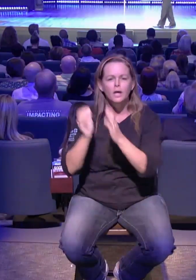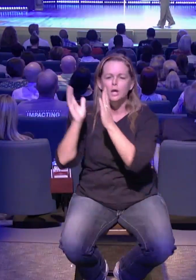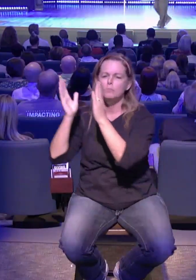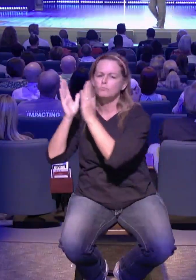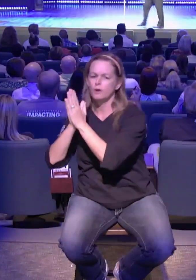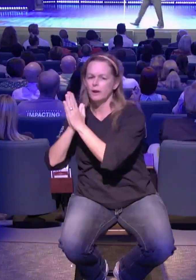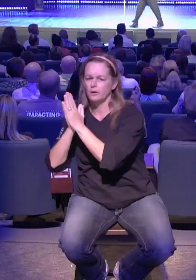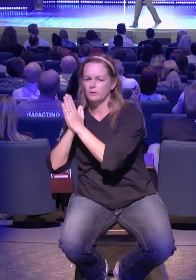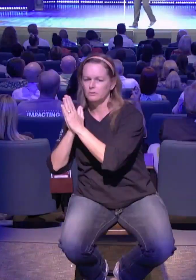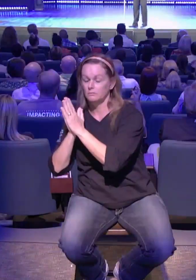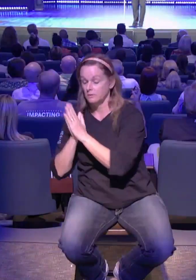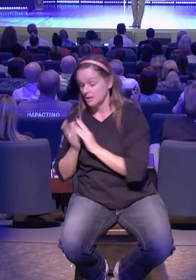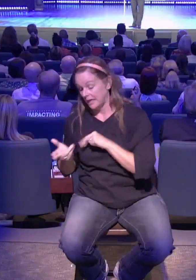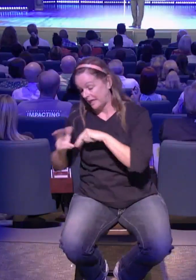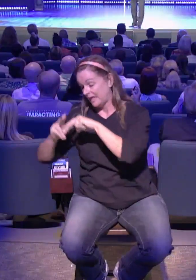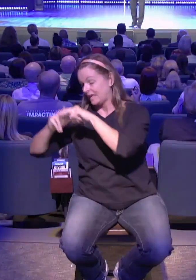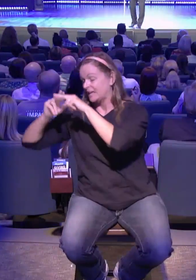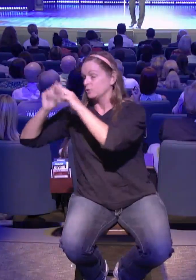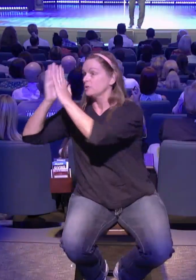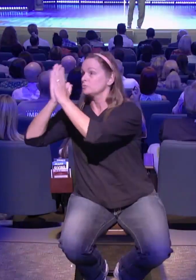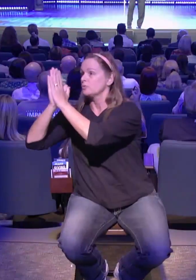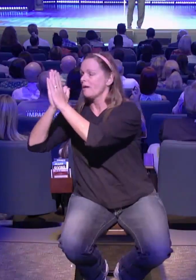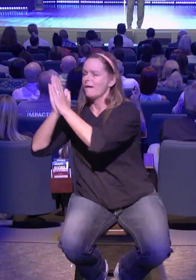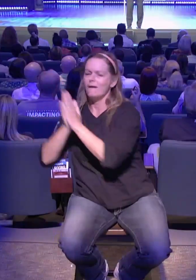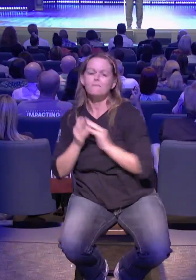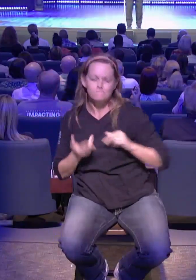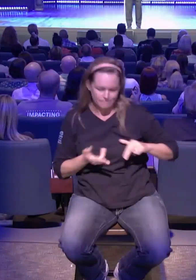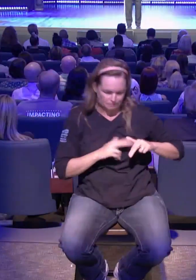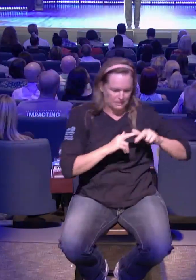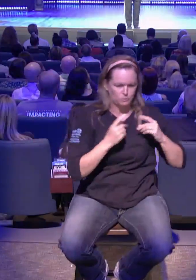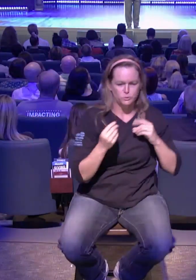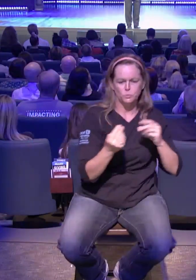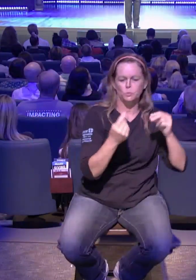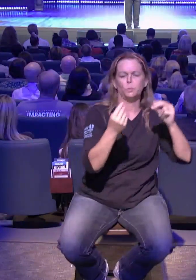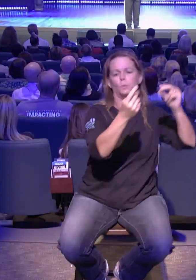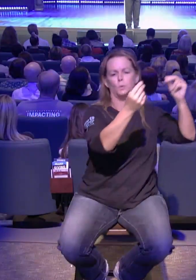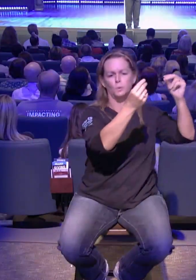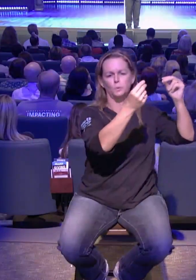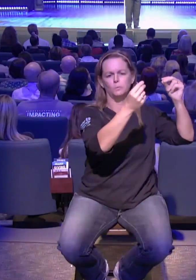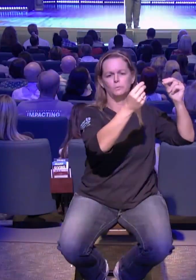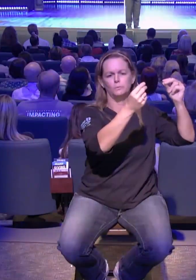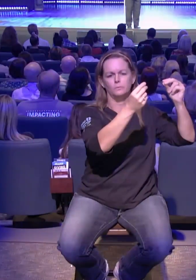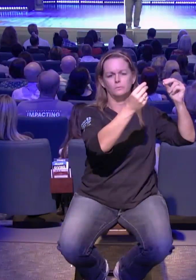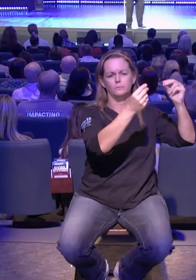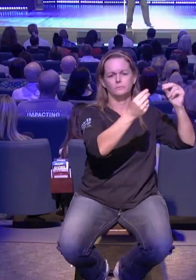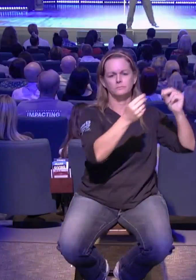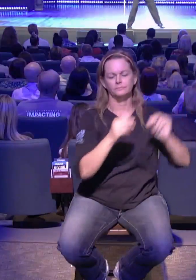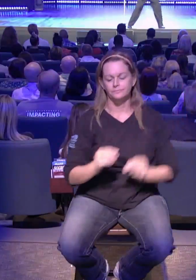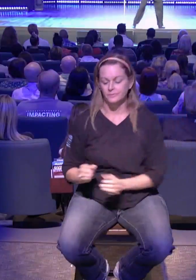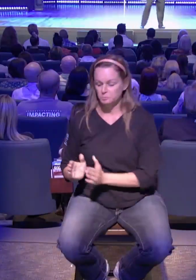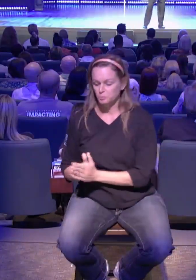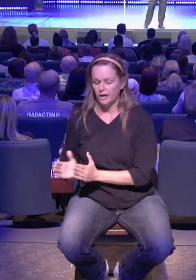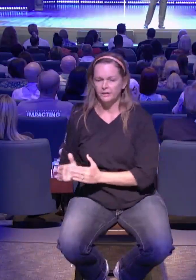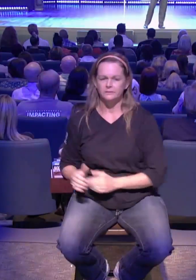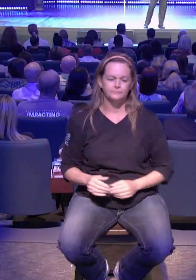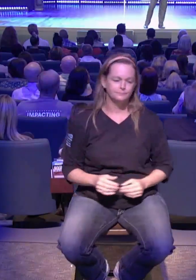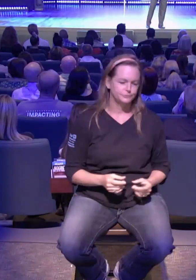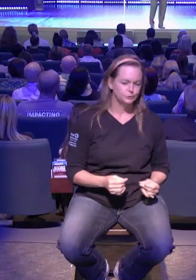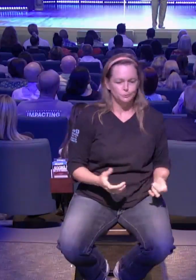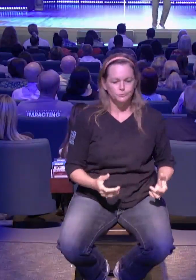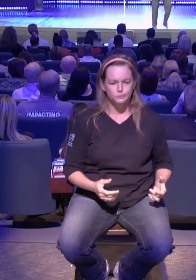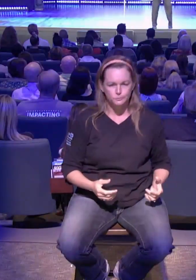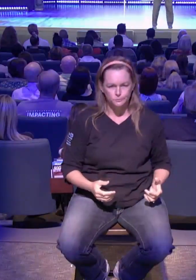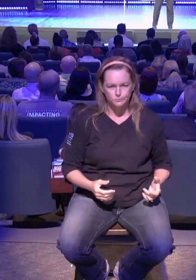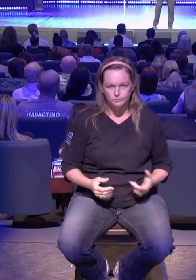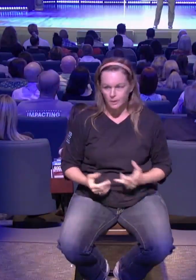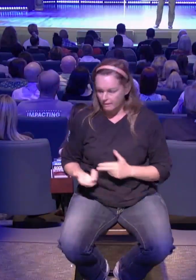prayer. And I'm going to tell you something. Good things happen on the way to prayer. They were on their way to pray